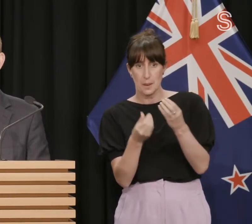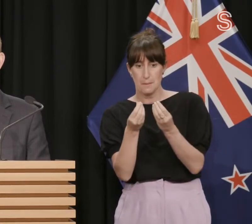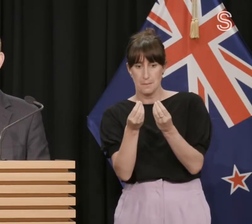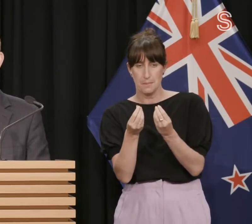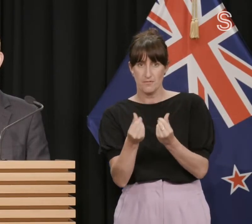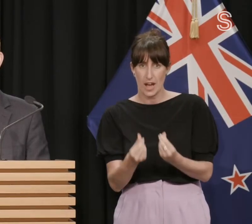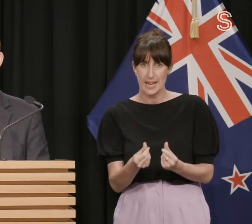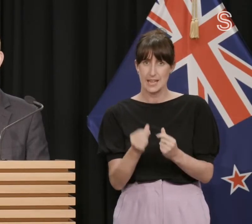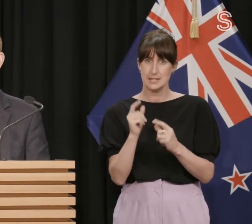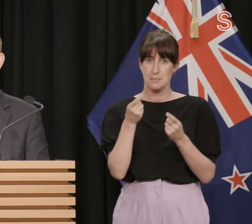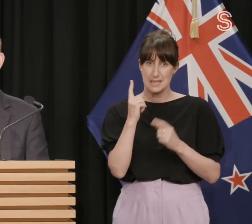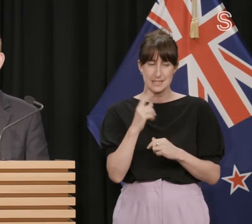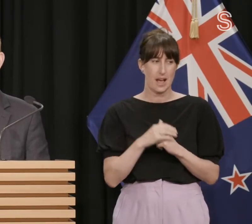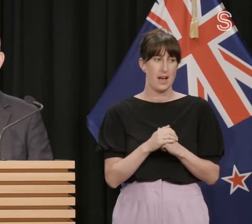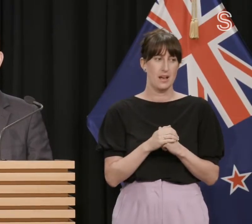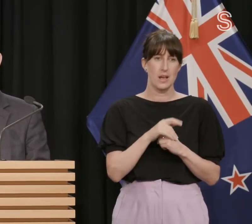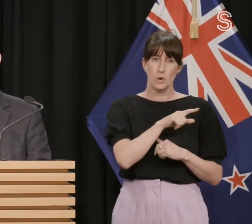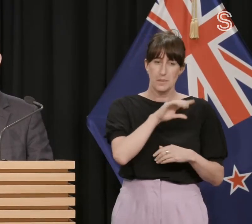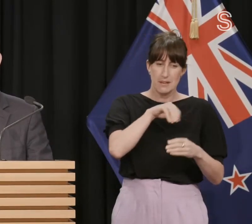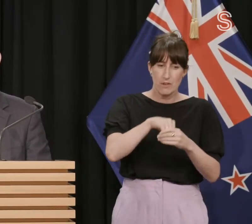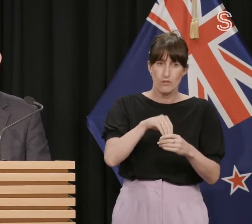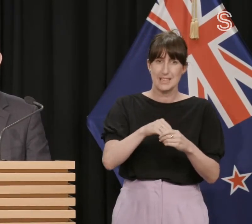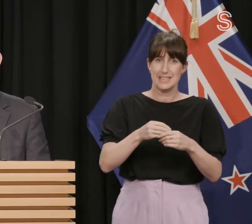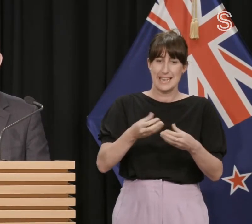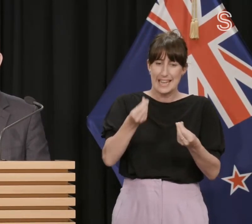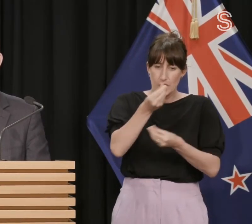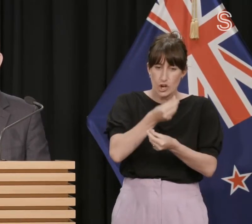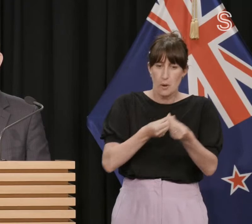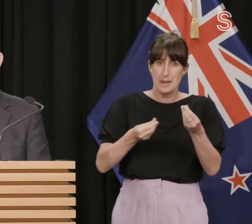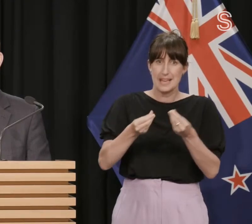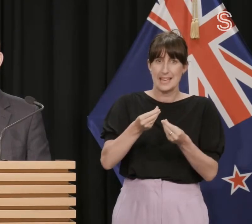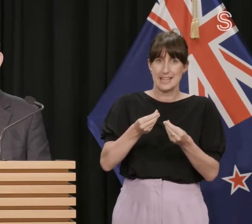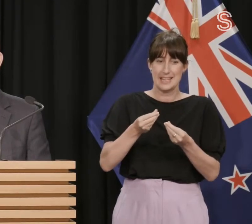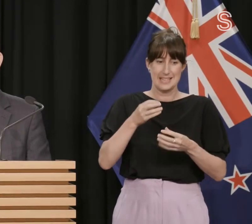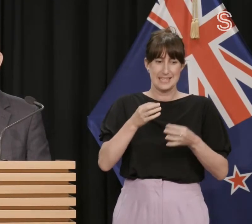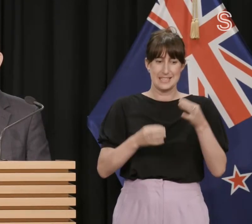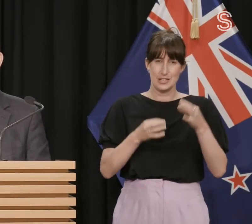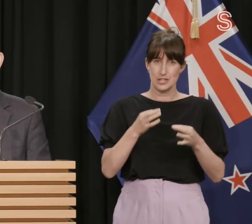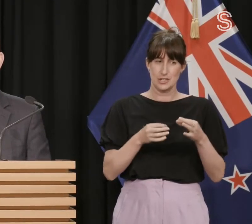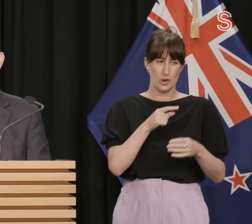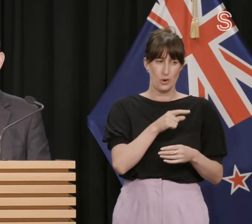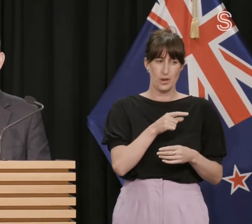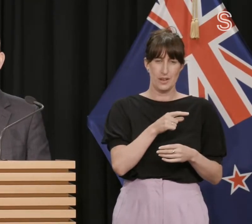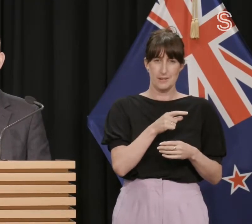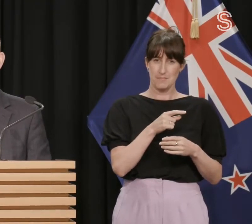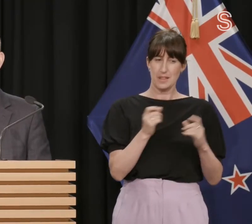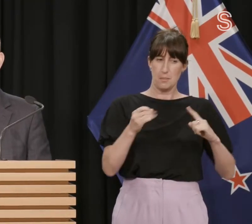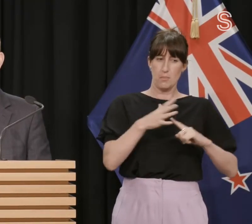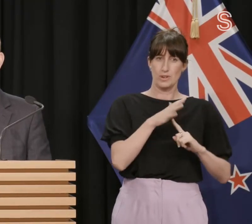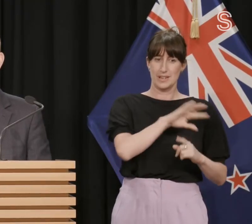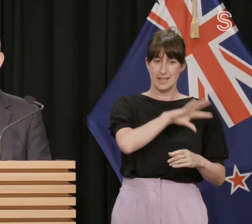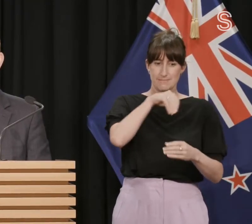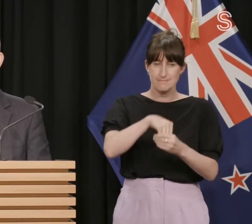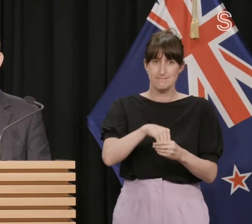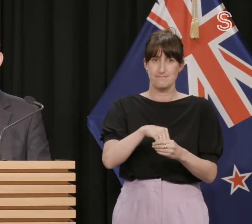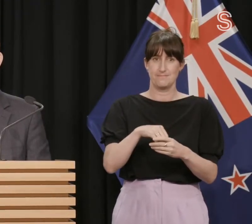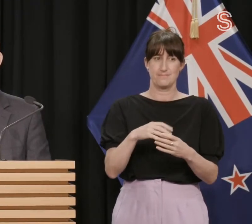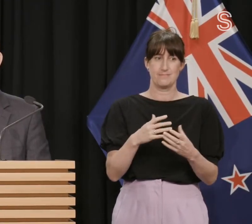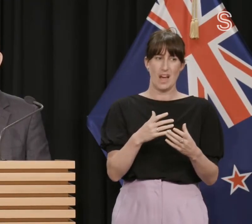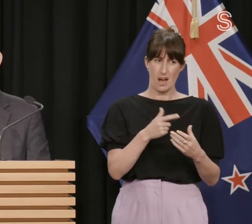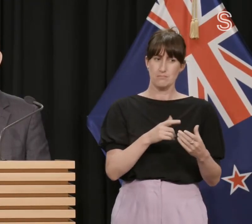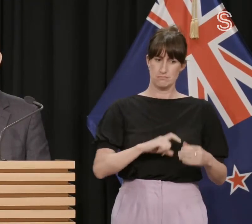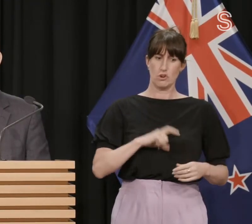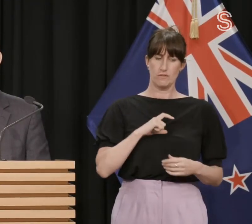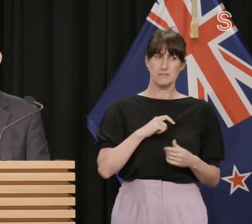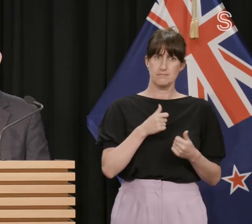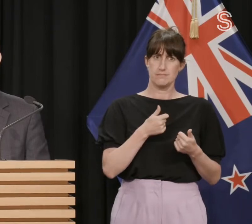in a lot of those big economic discussions, which, of course, Auckland is a key consideration in. So I have real confidence that he'll be able to do the job,